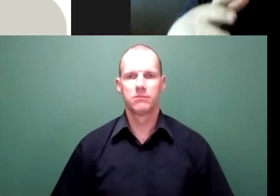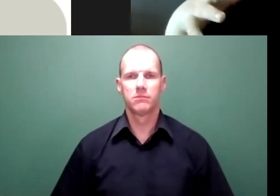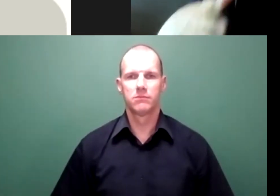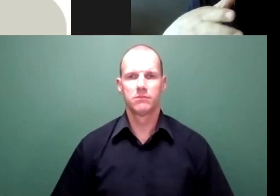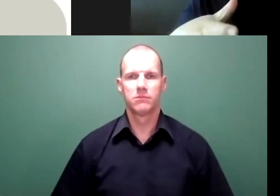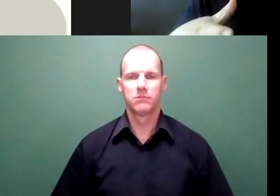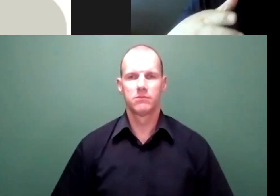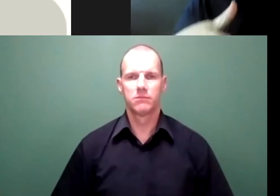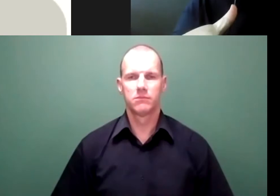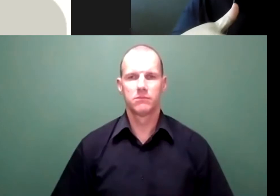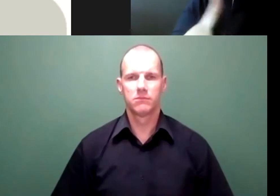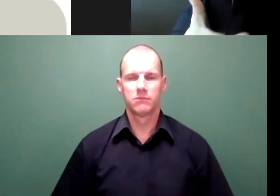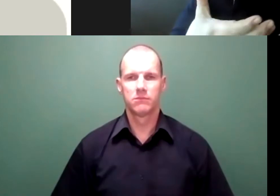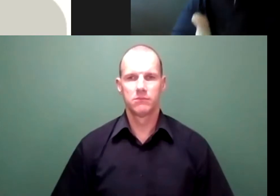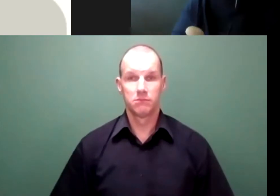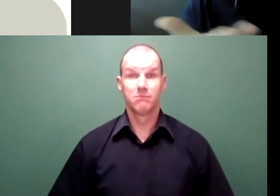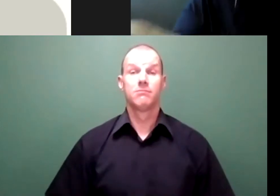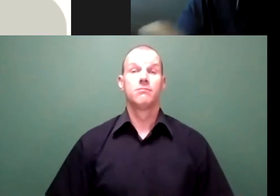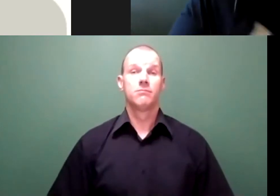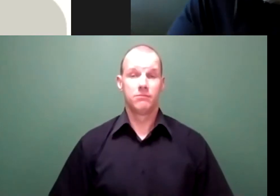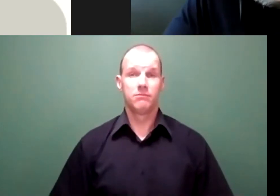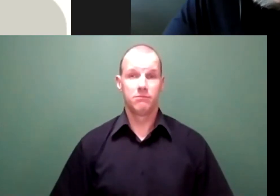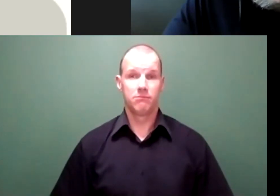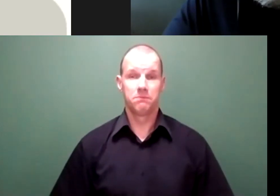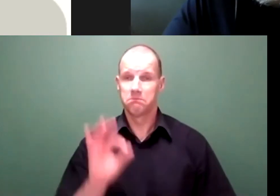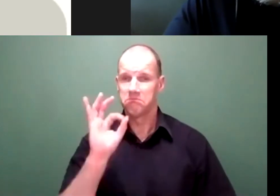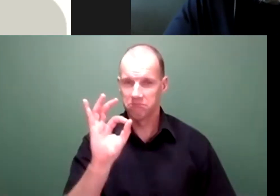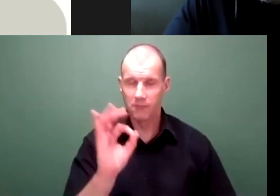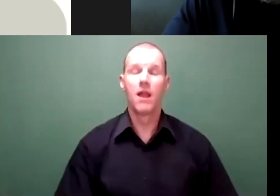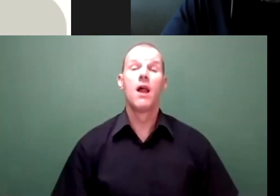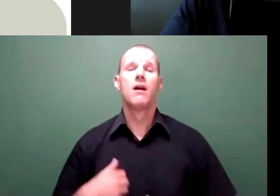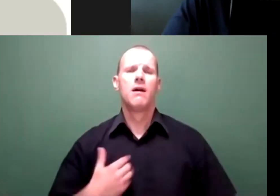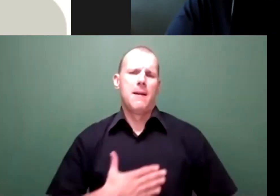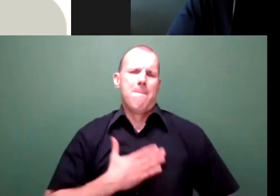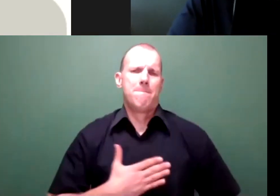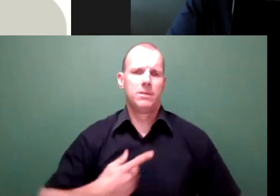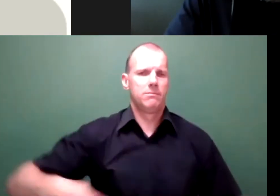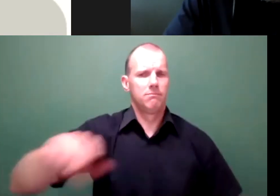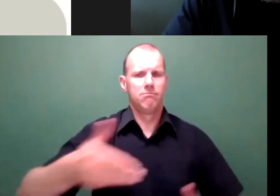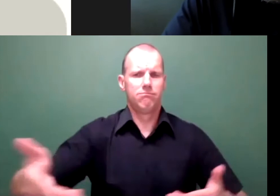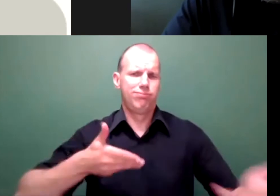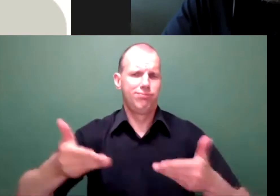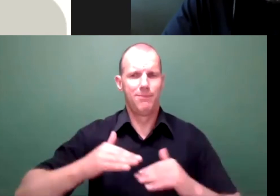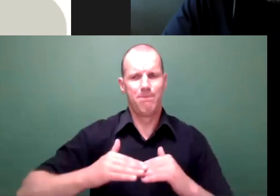skill and a set of skills that you need, and then you can submit your application.